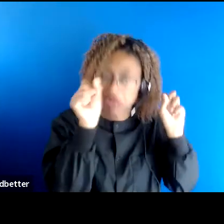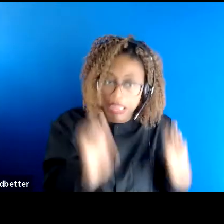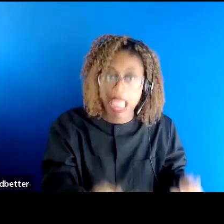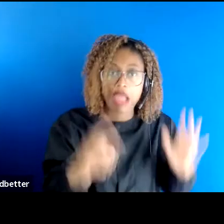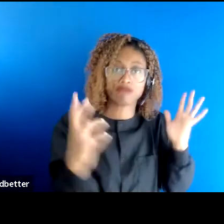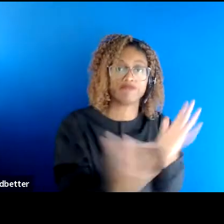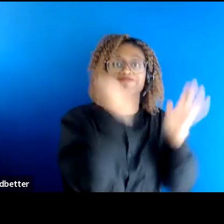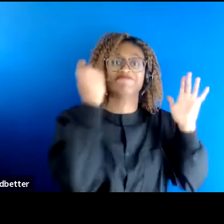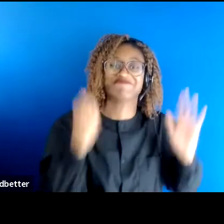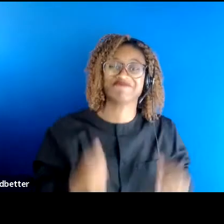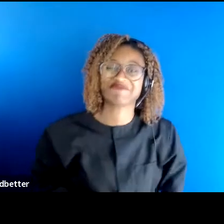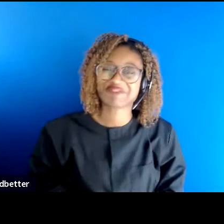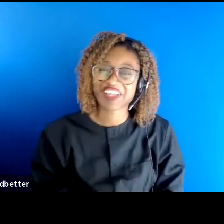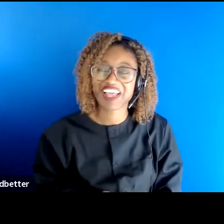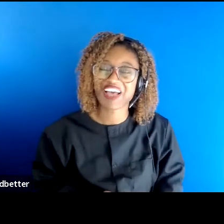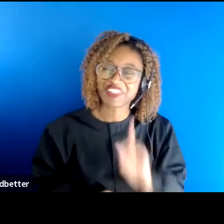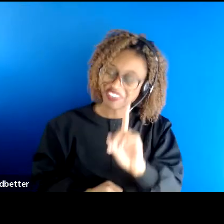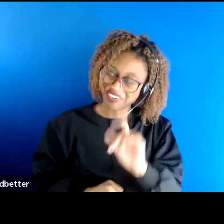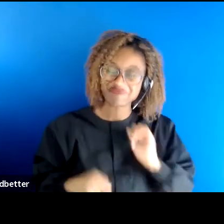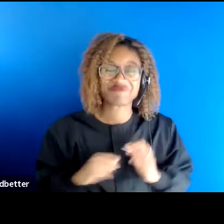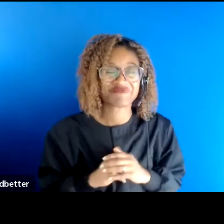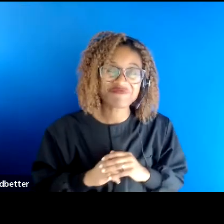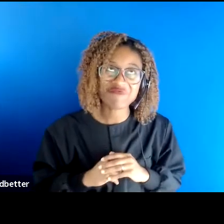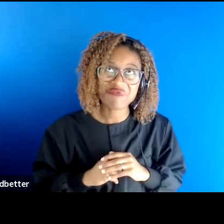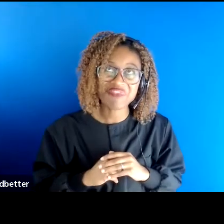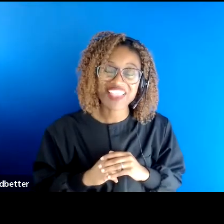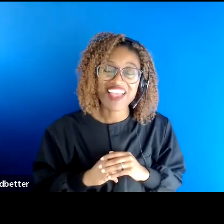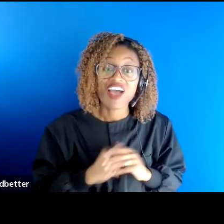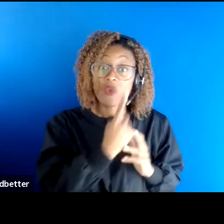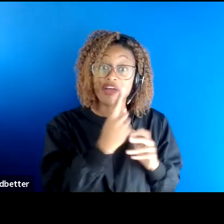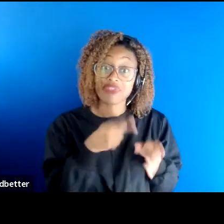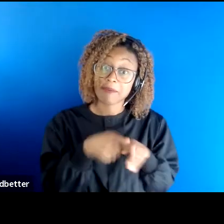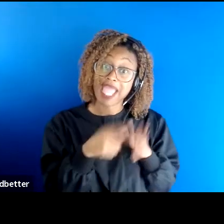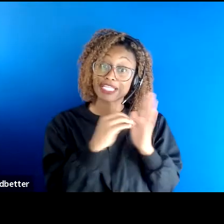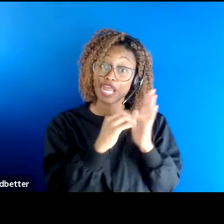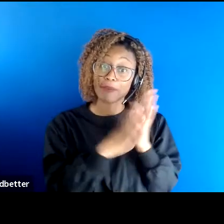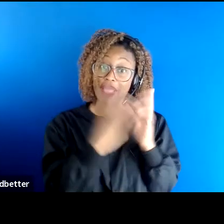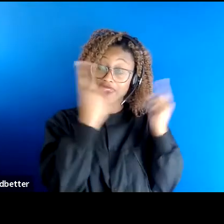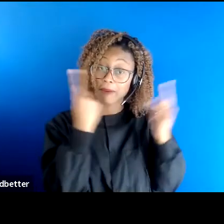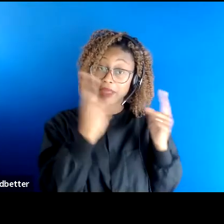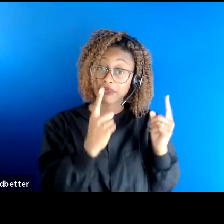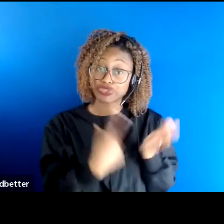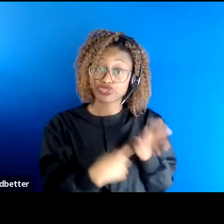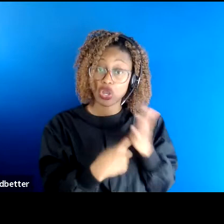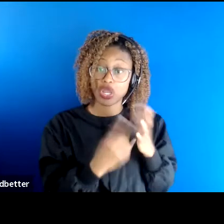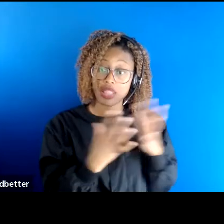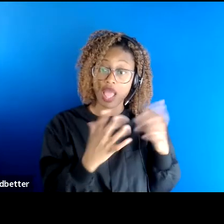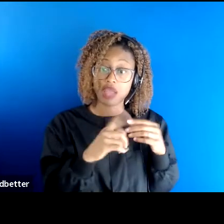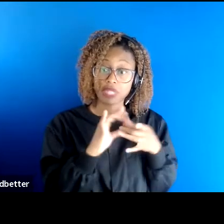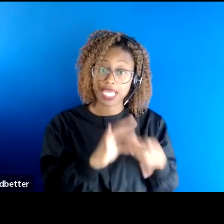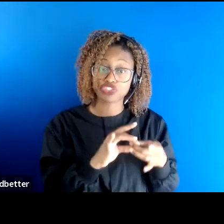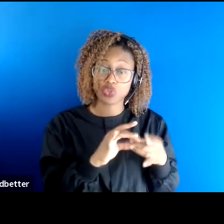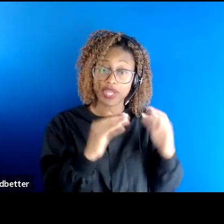that. One of the main documents that we think about that talks a lot about equality is